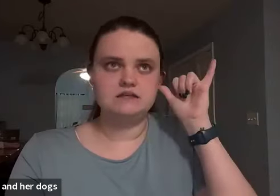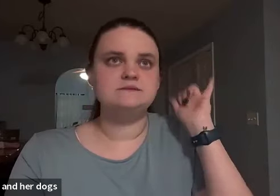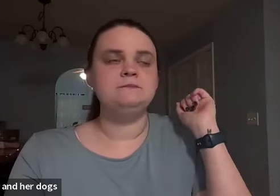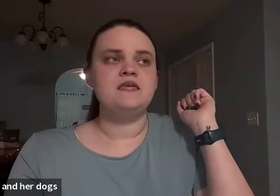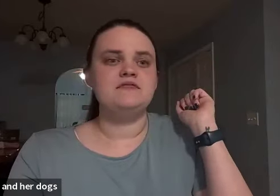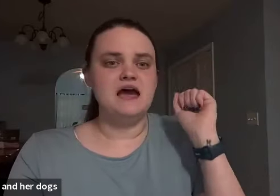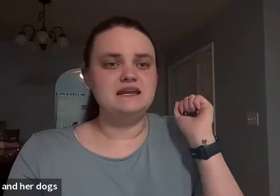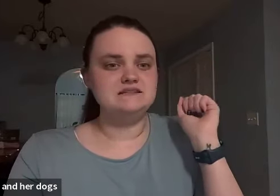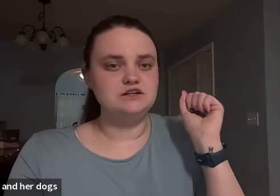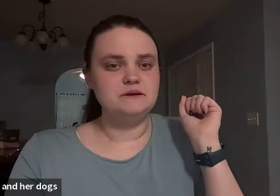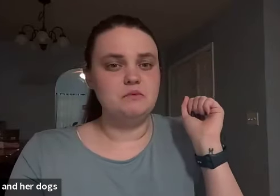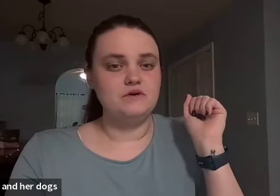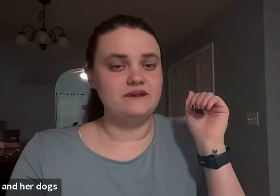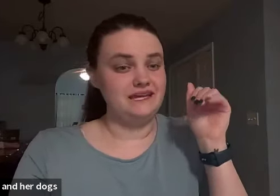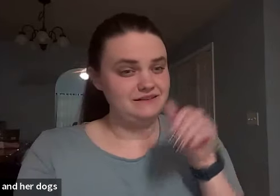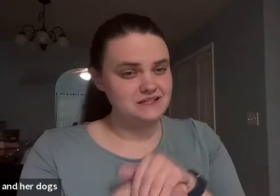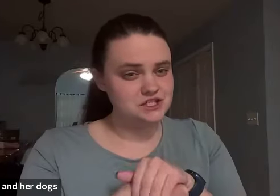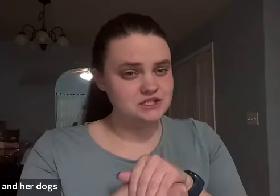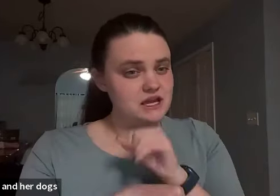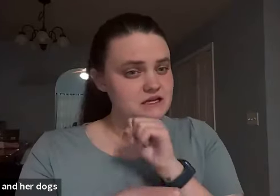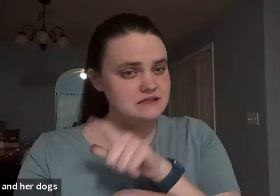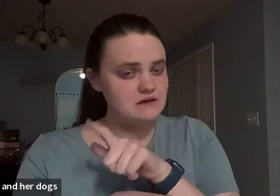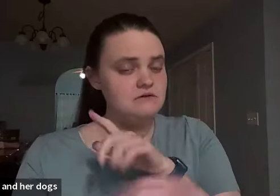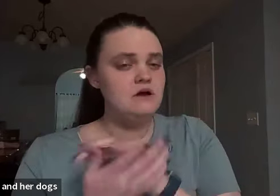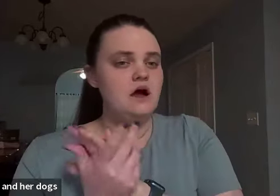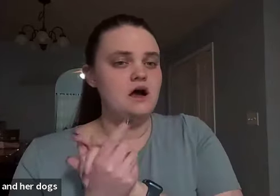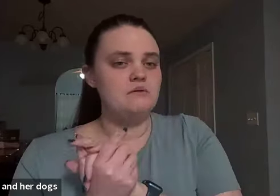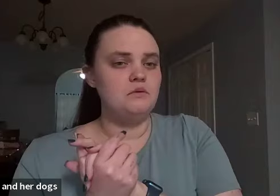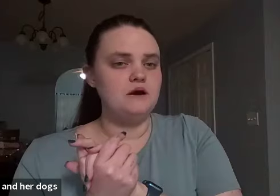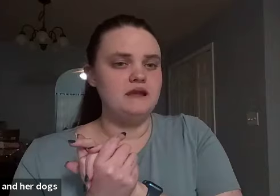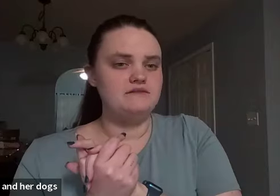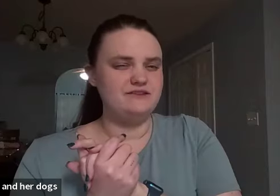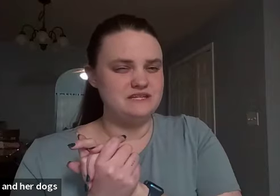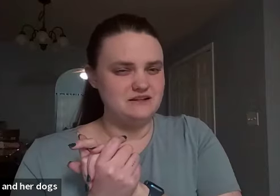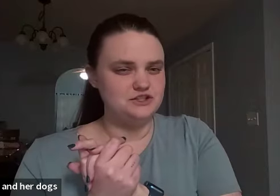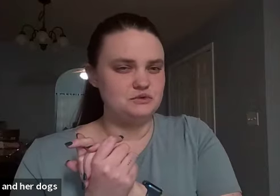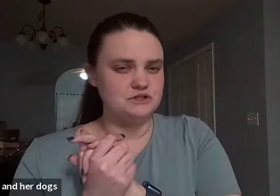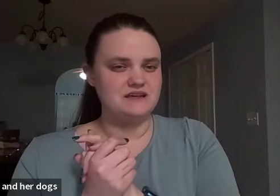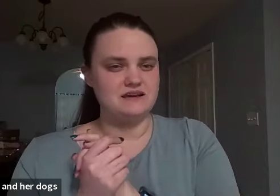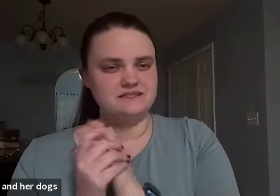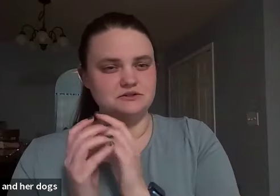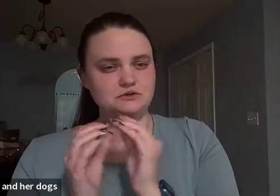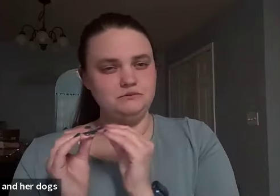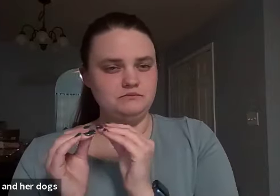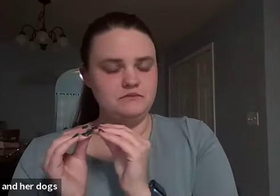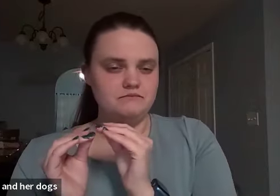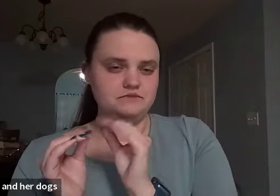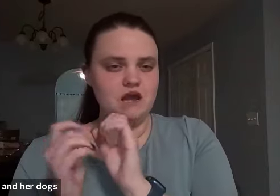because that is a little bit more of English ASL, where we have like those English words kind of still kind